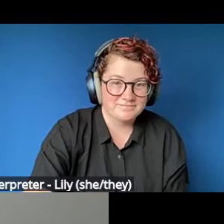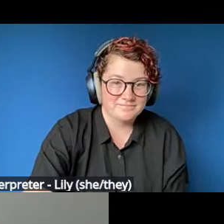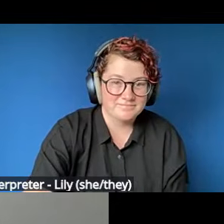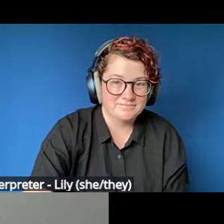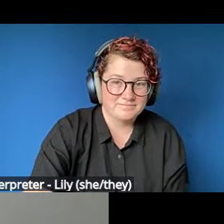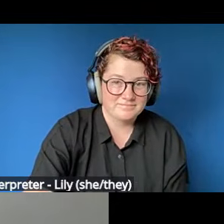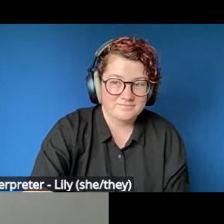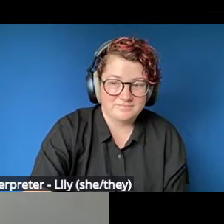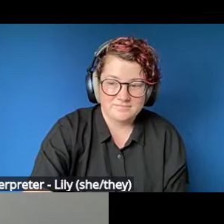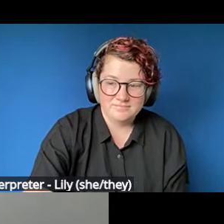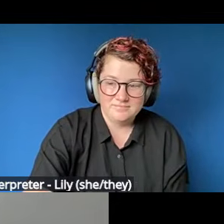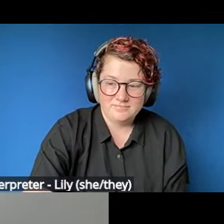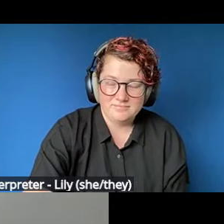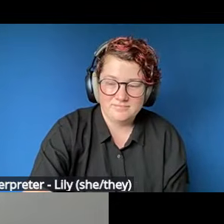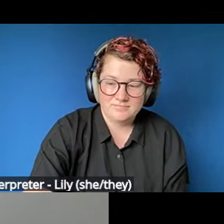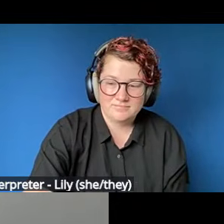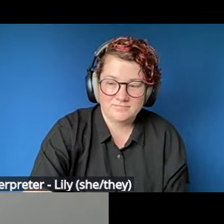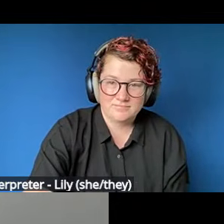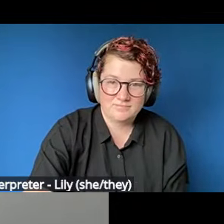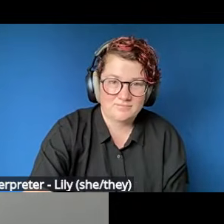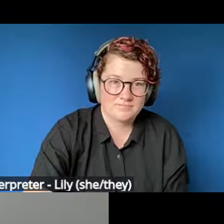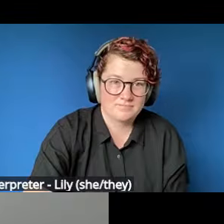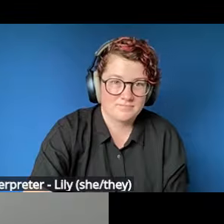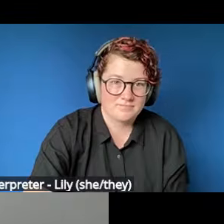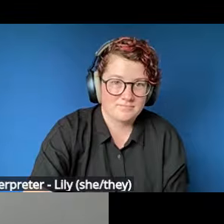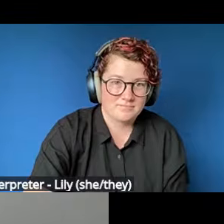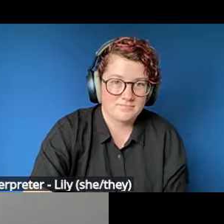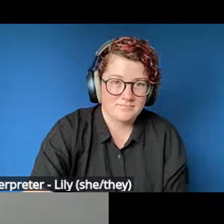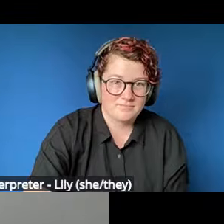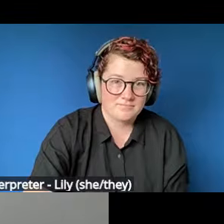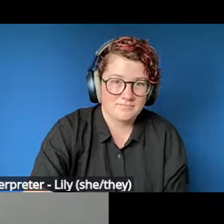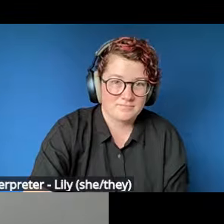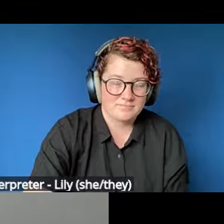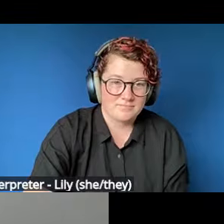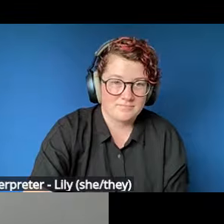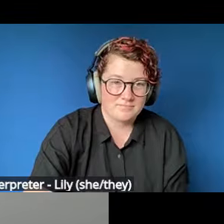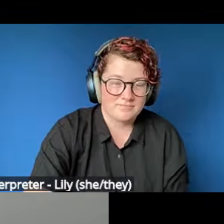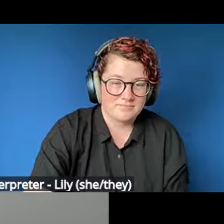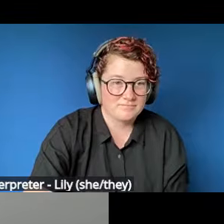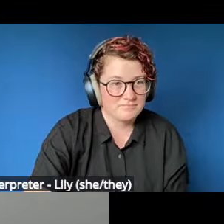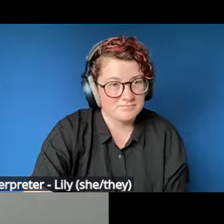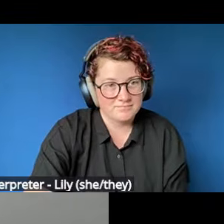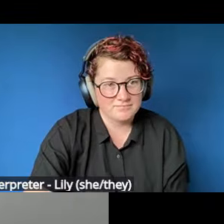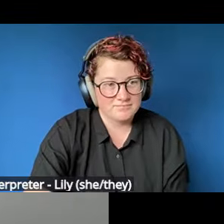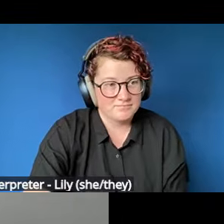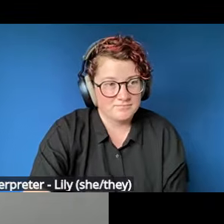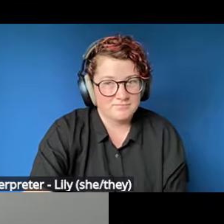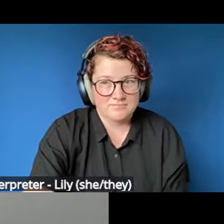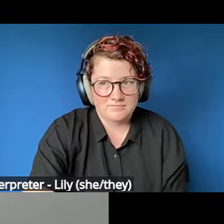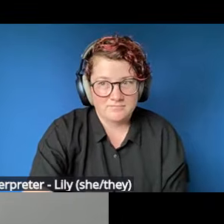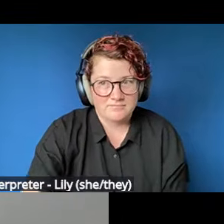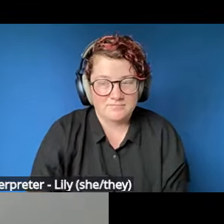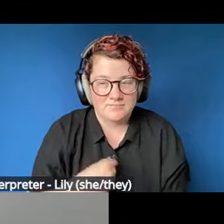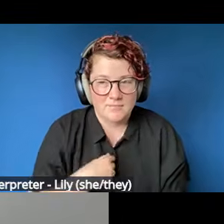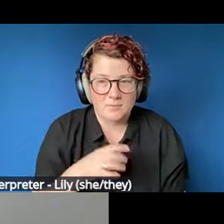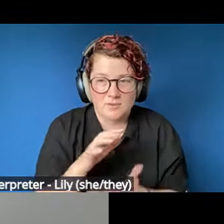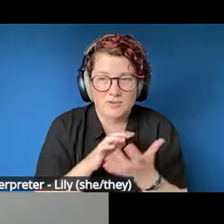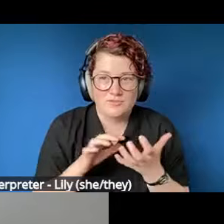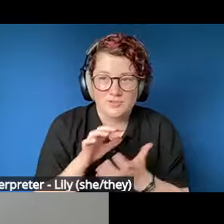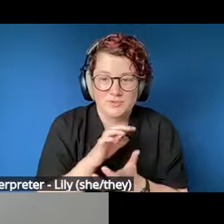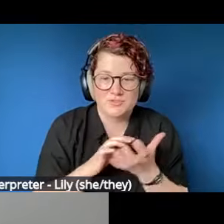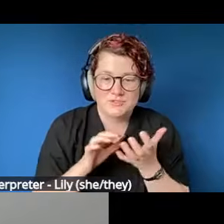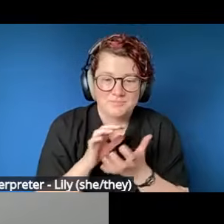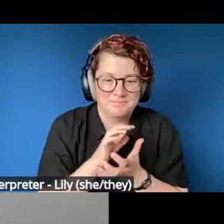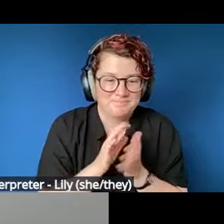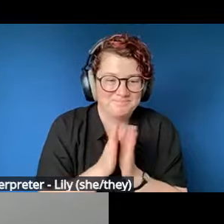Secretary Treasurer, did you get everything okay, or do we need to go back and just clarify the order of anything? I don't think I got it. You gonna